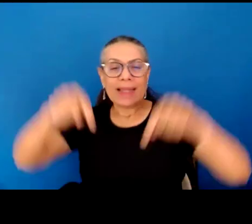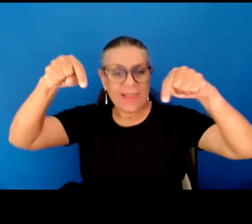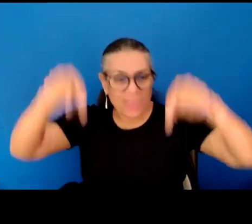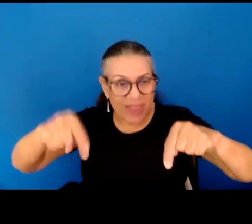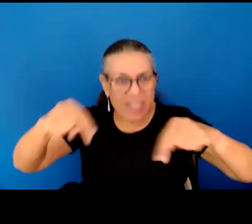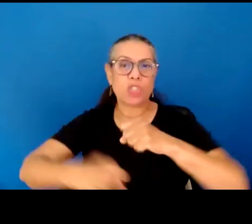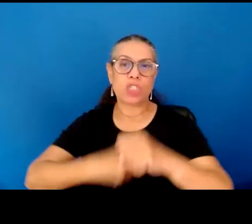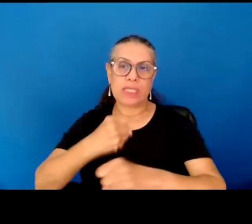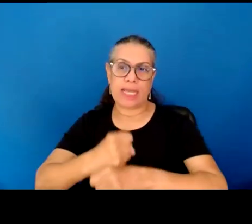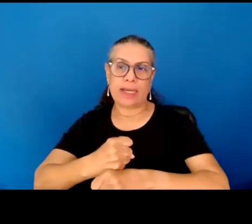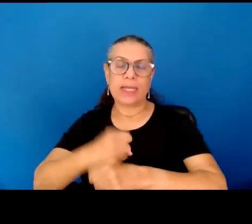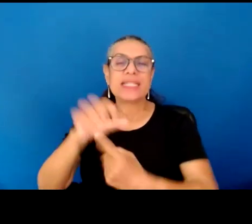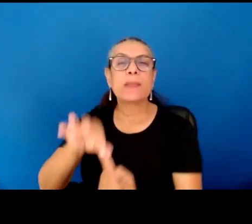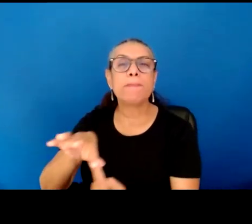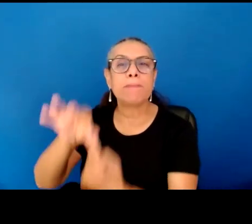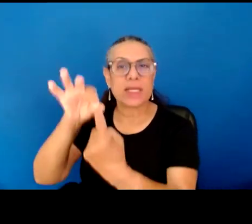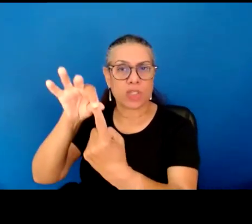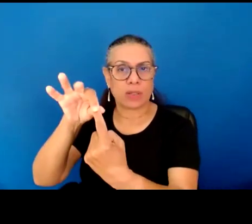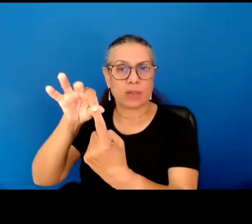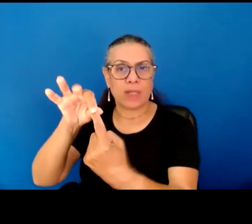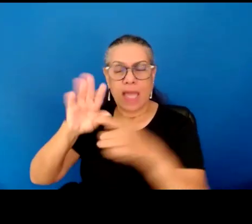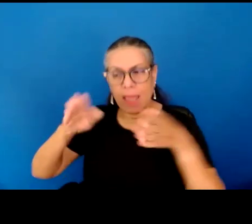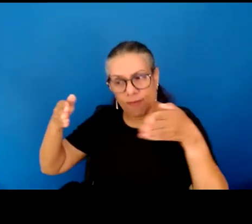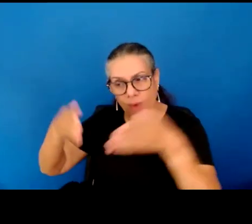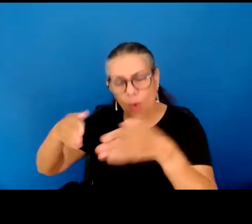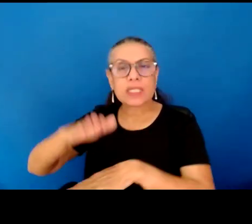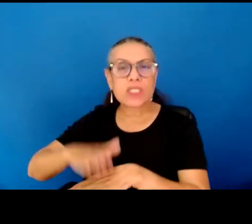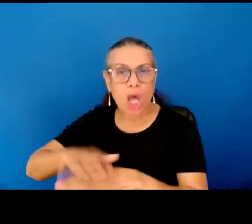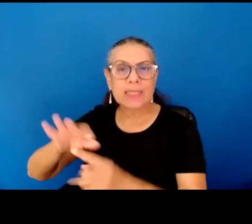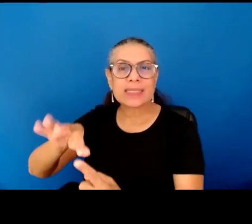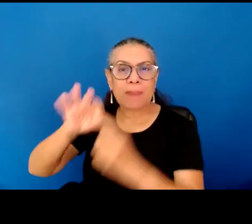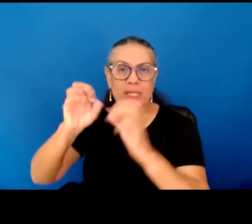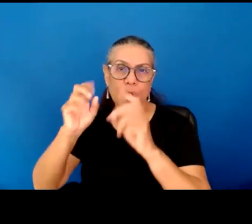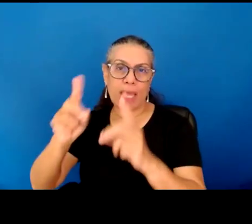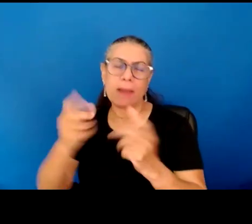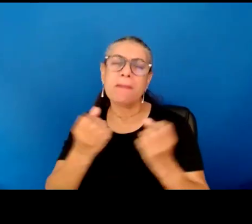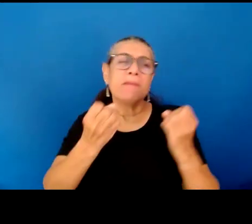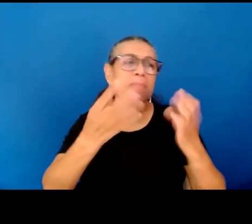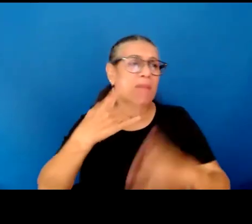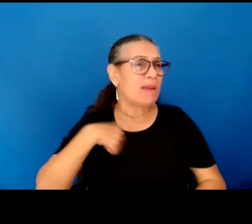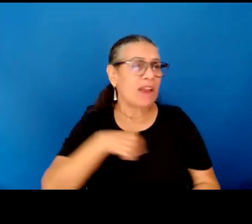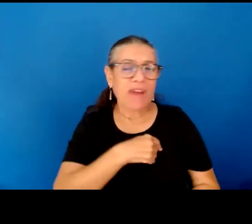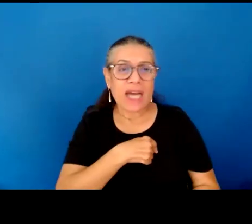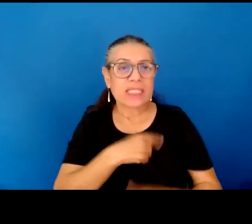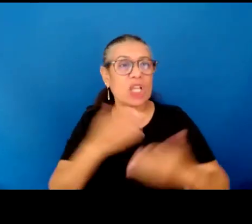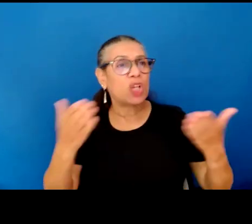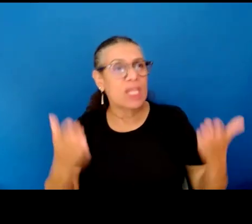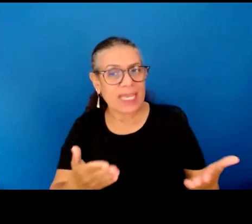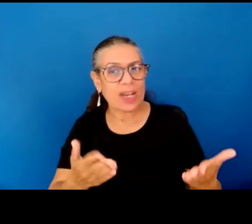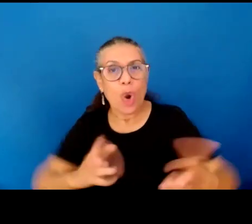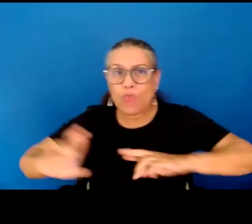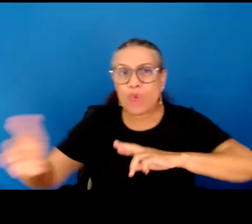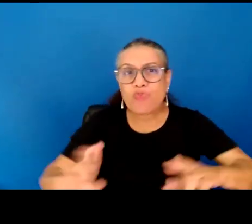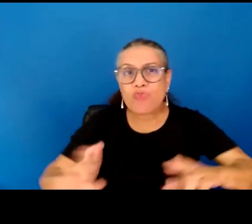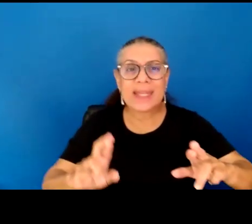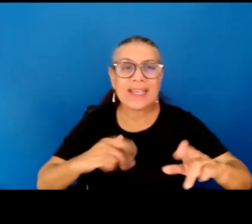year that special attention is paid to special education. So many of us are here at the ready